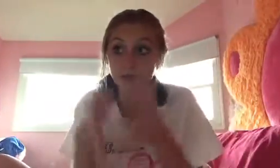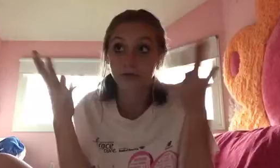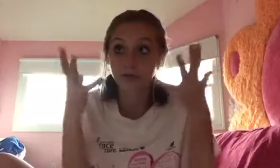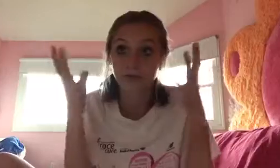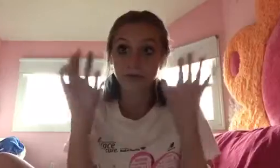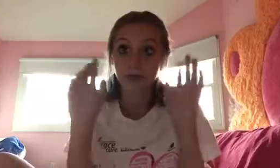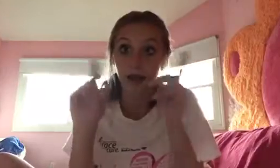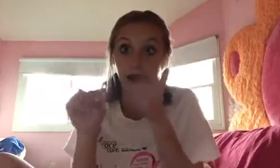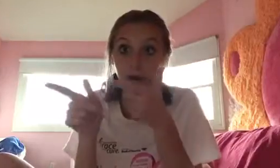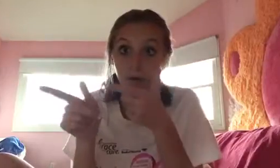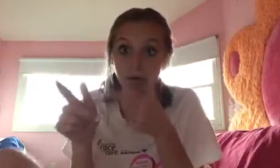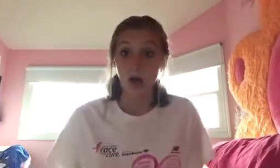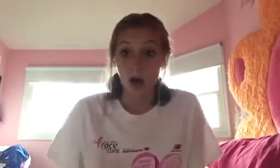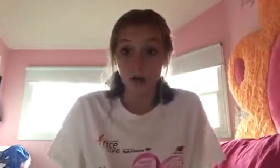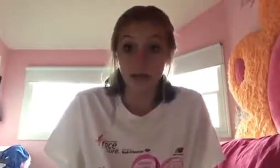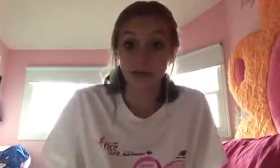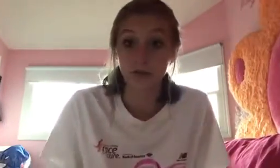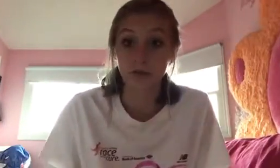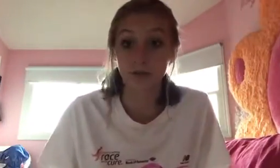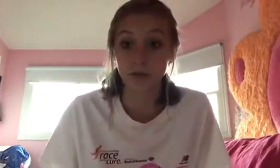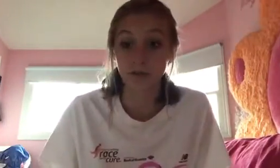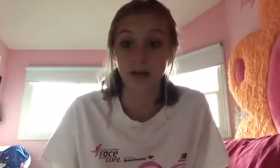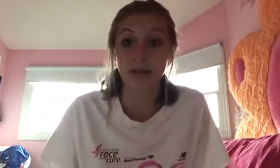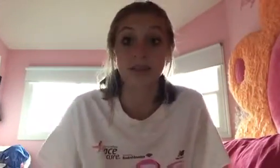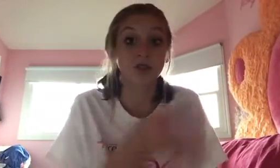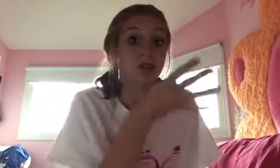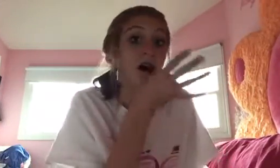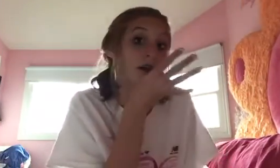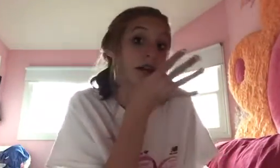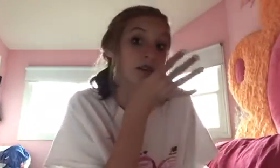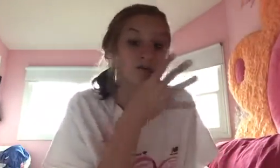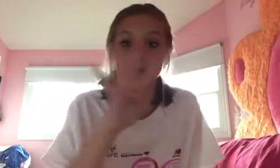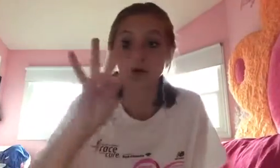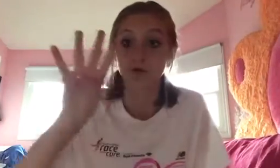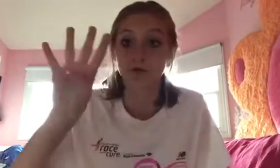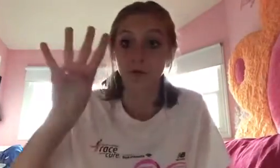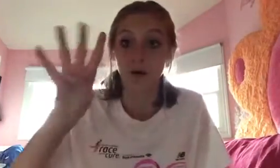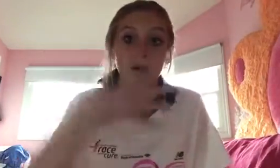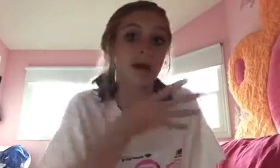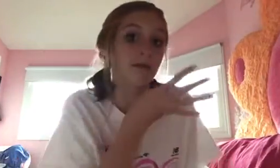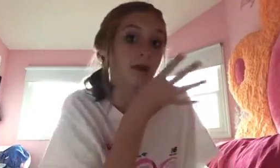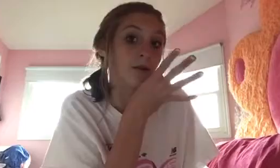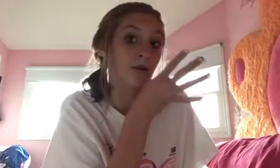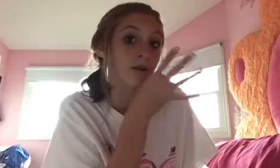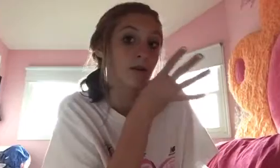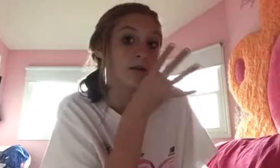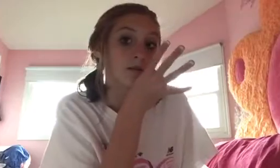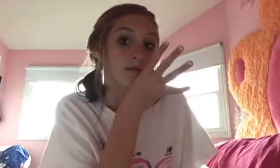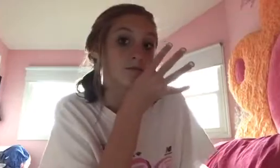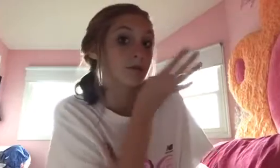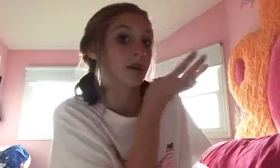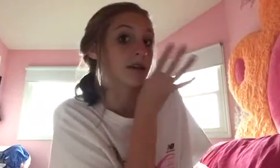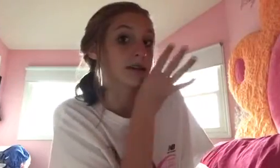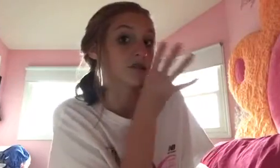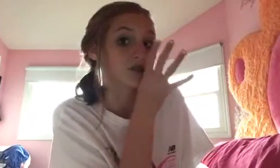So, let's go. Okay, so the first part is talking. So you just do a four and then put it against your